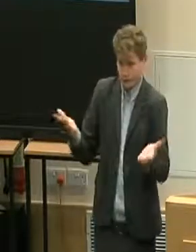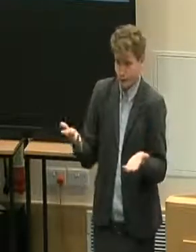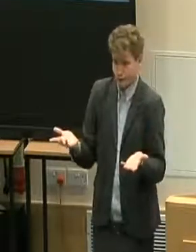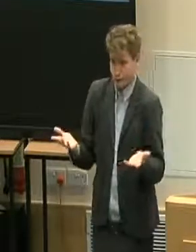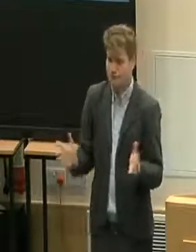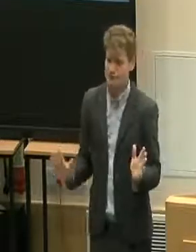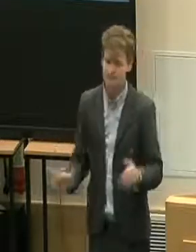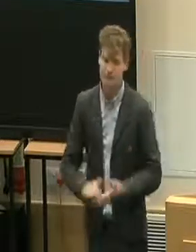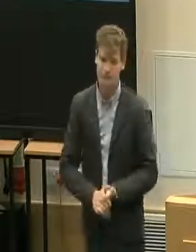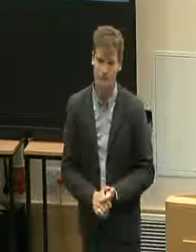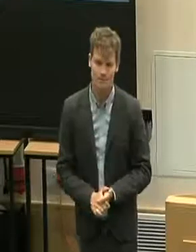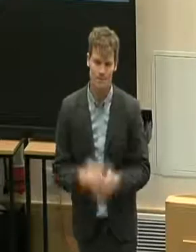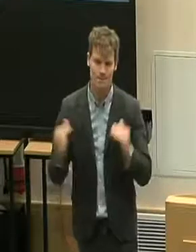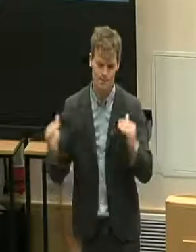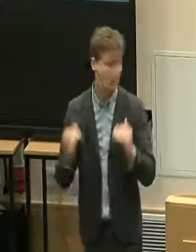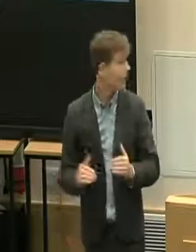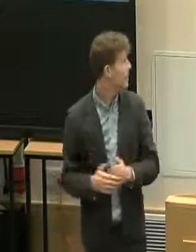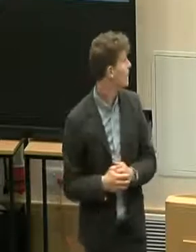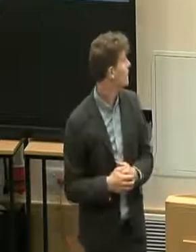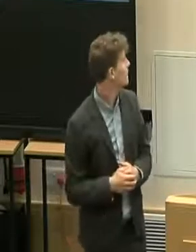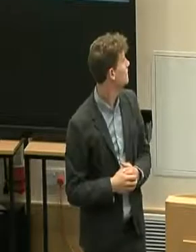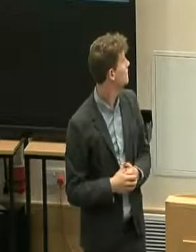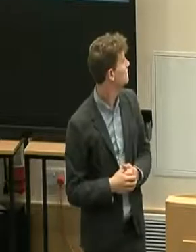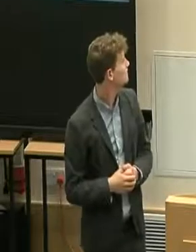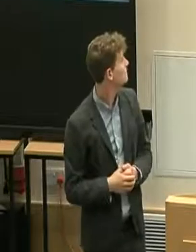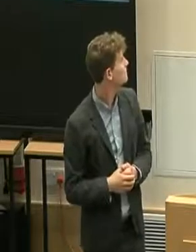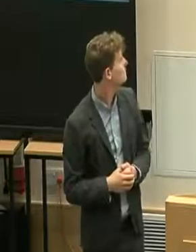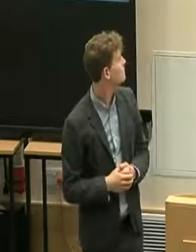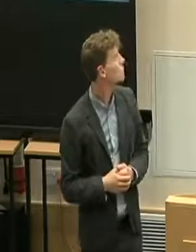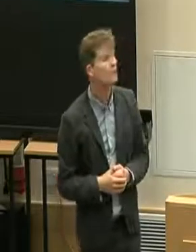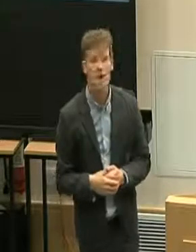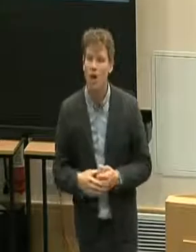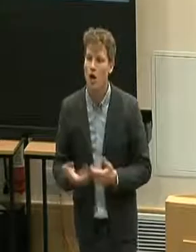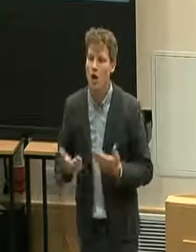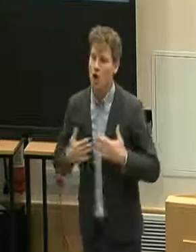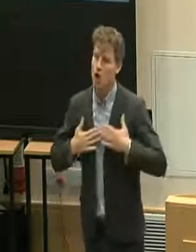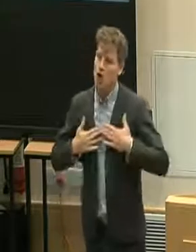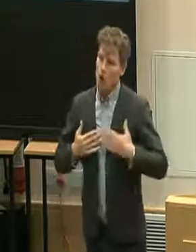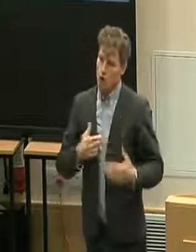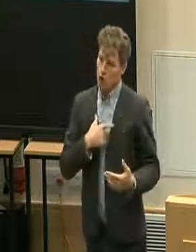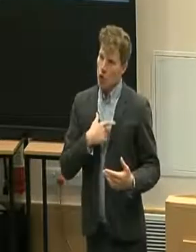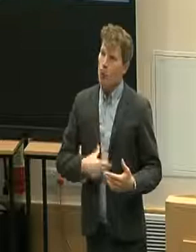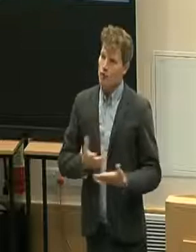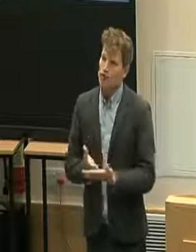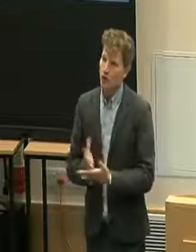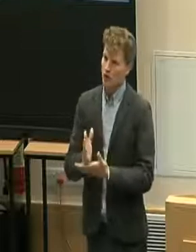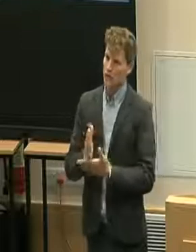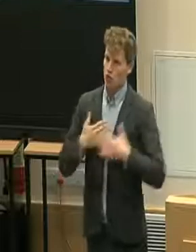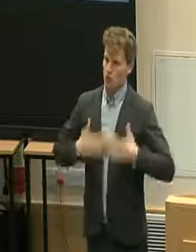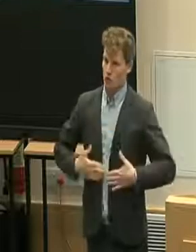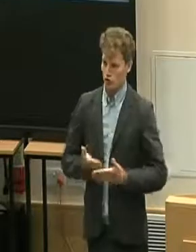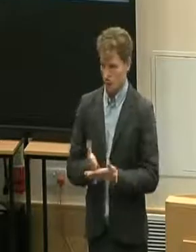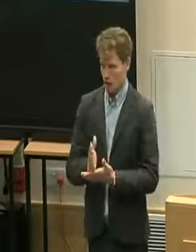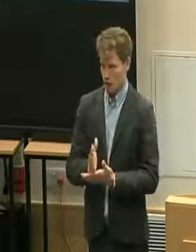public service, I would like to say sometimes advocates use phrases, we have